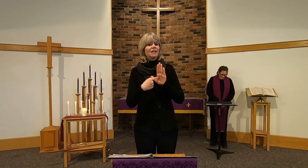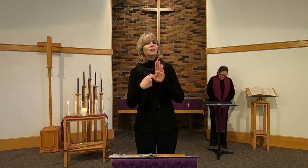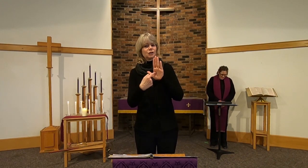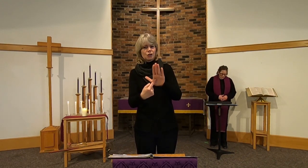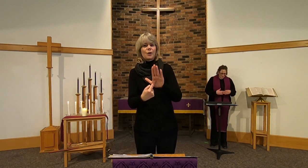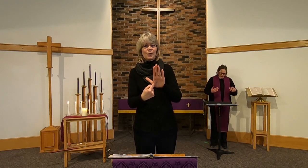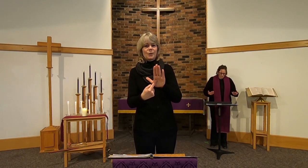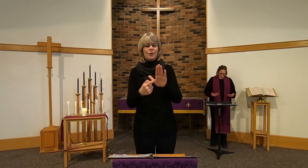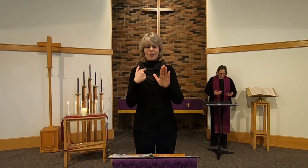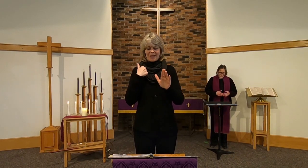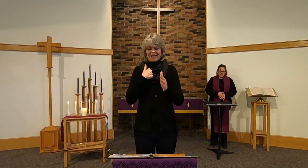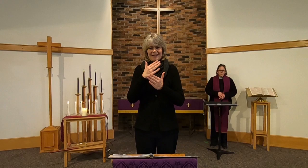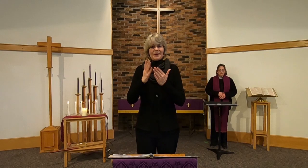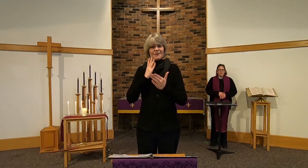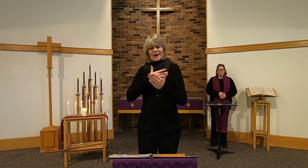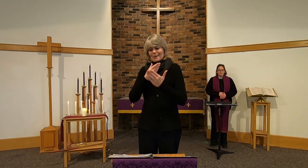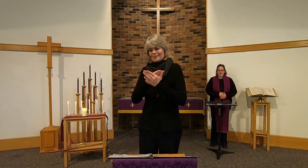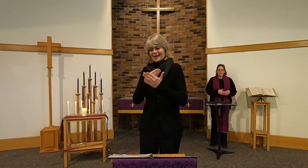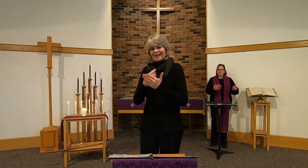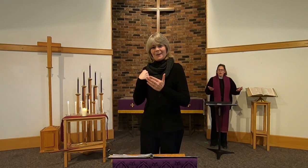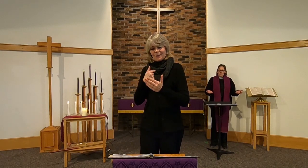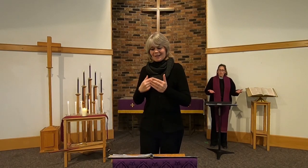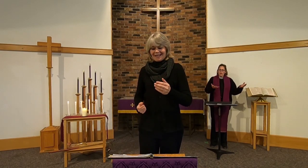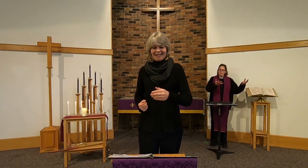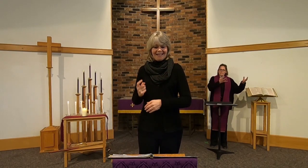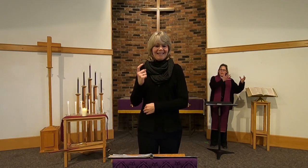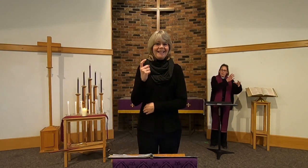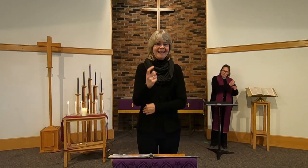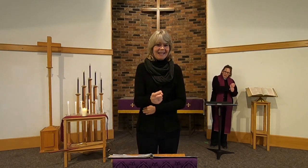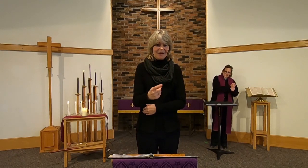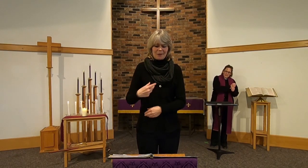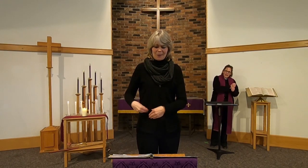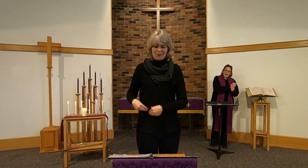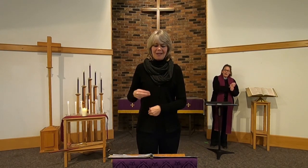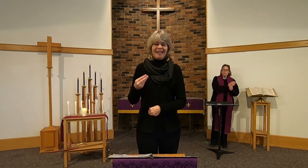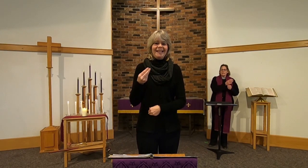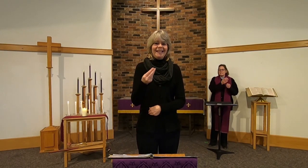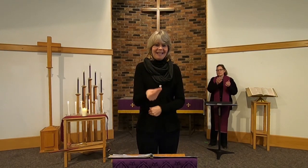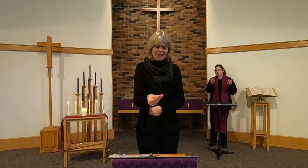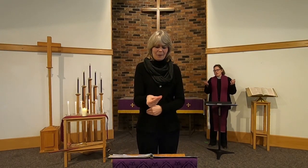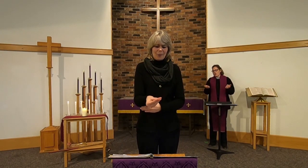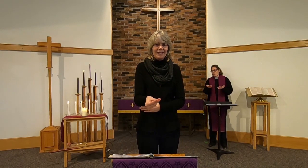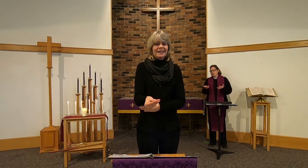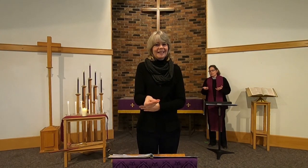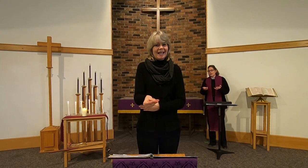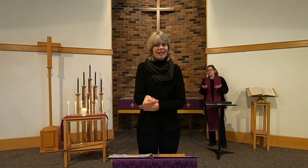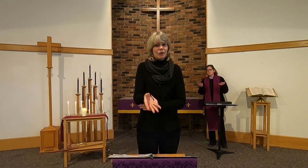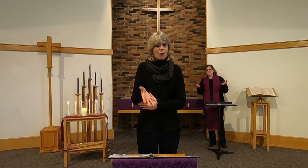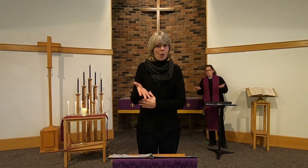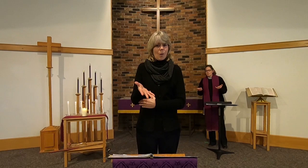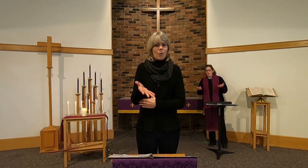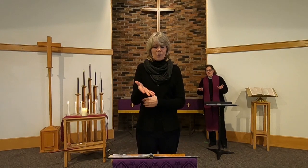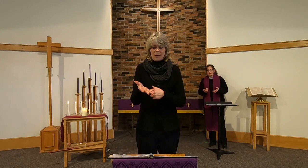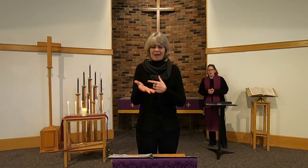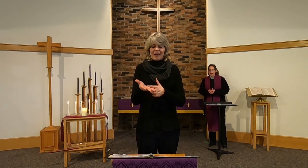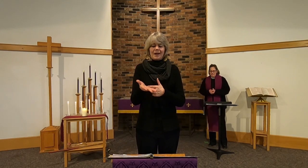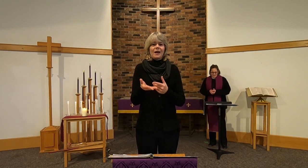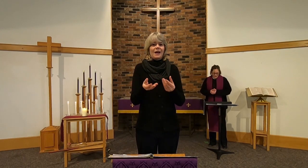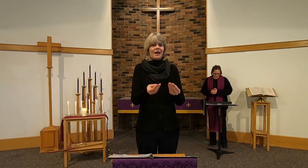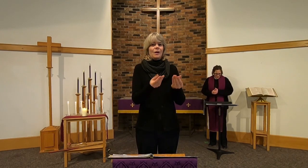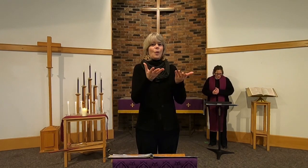When we give some of our money, we let go of that money and we take hold of some